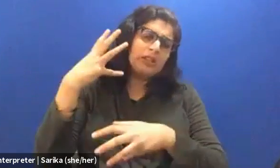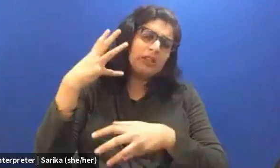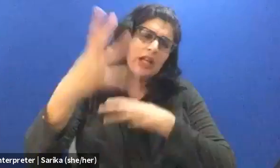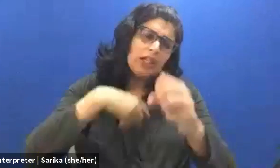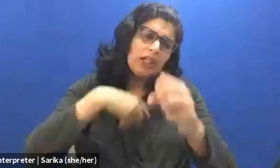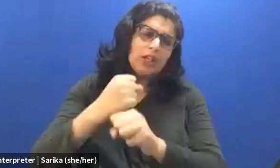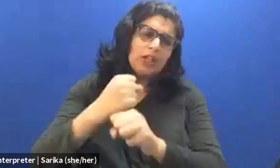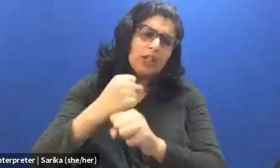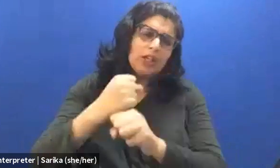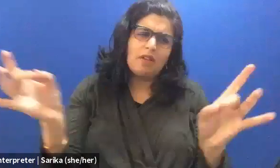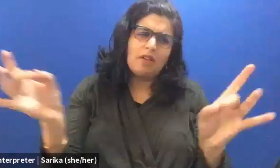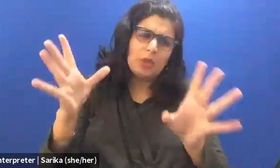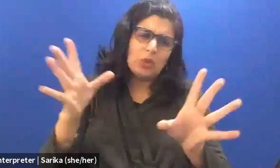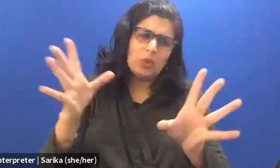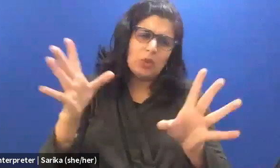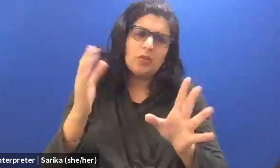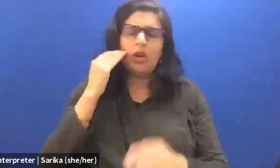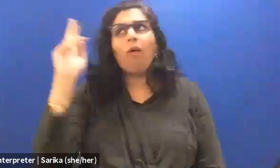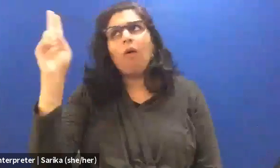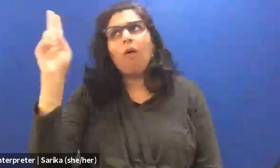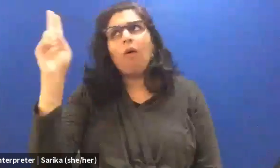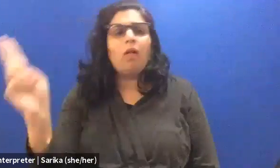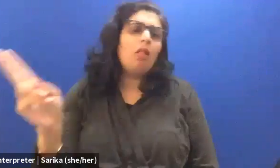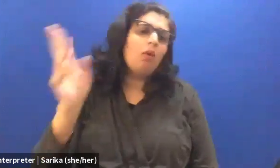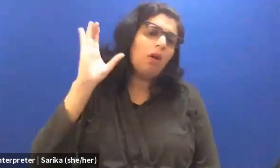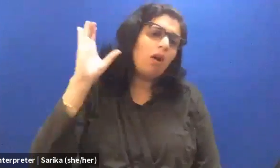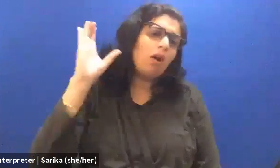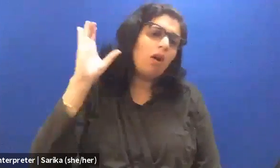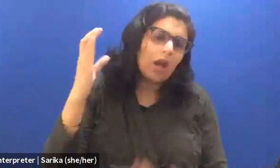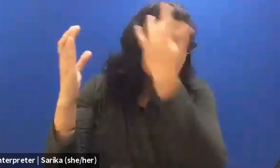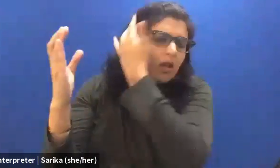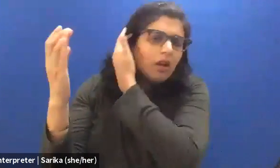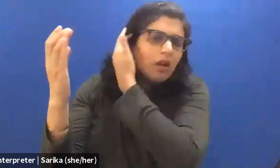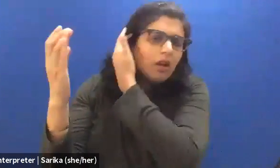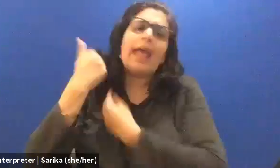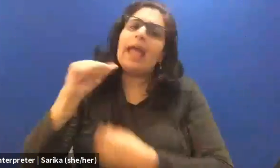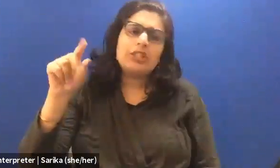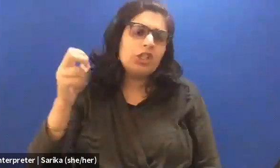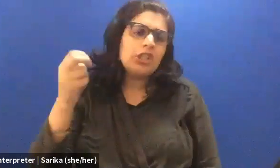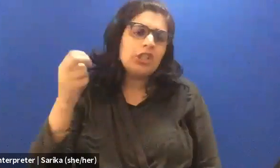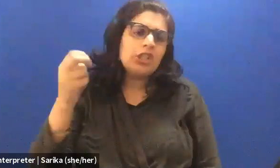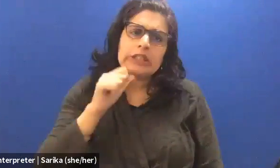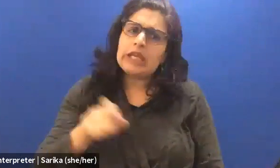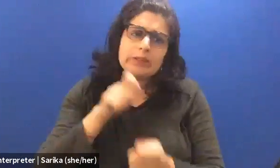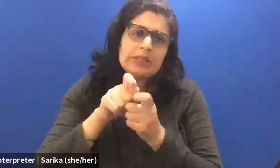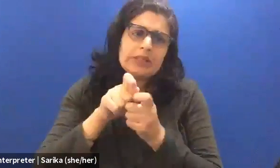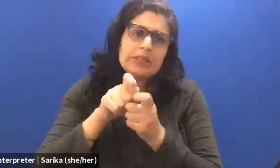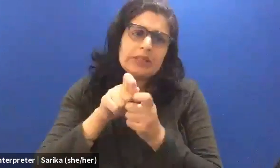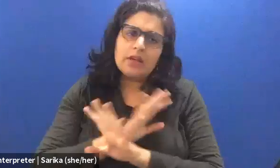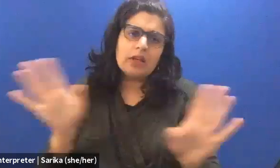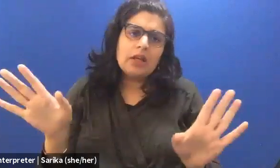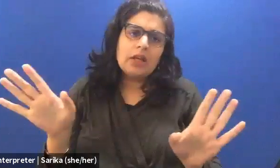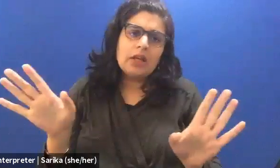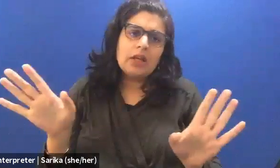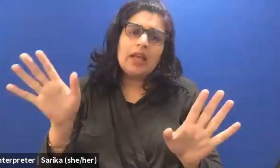abuse. And we know that our uncle or our cousin or, you know, any gender, it's not gender specific here, that it can be our